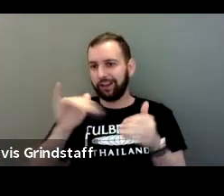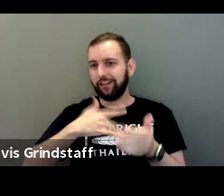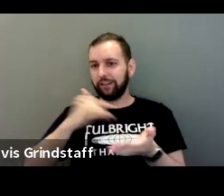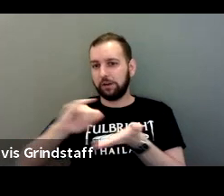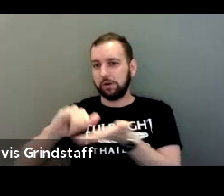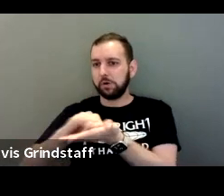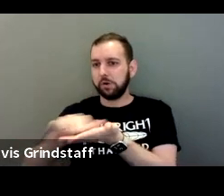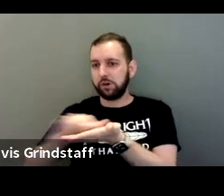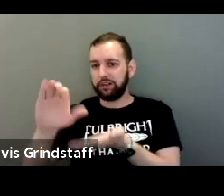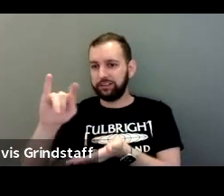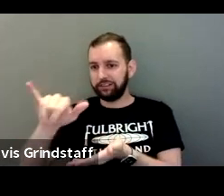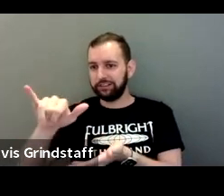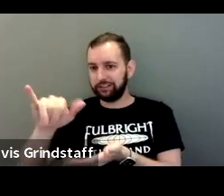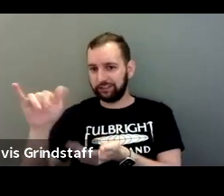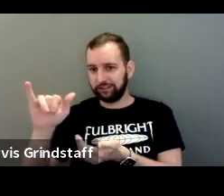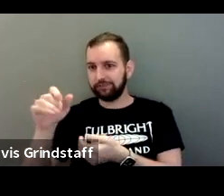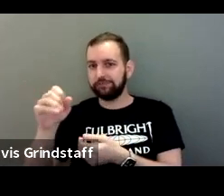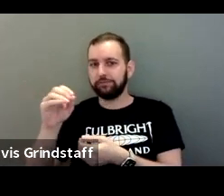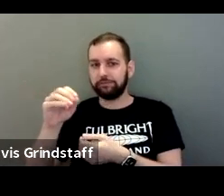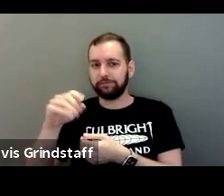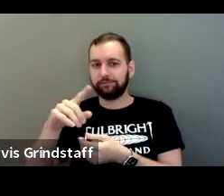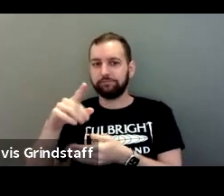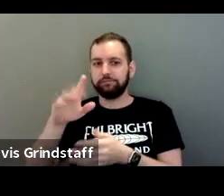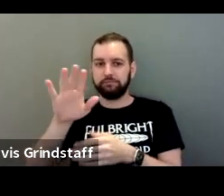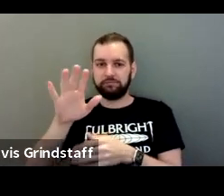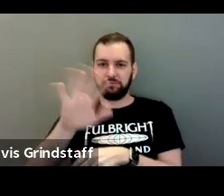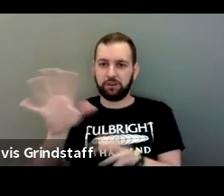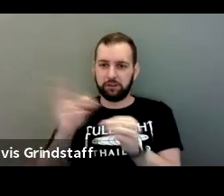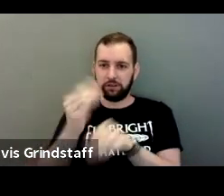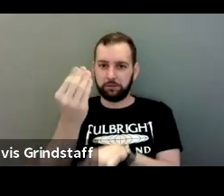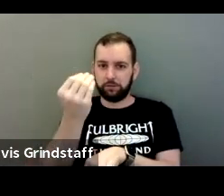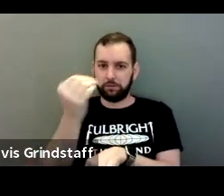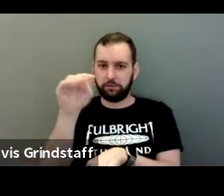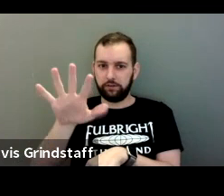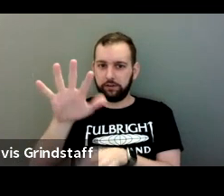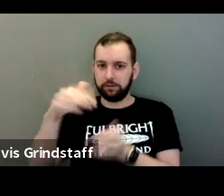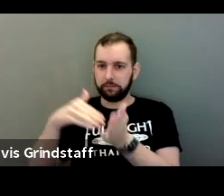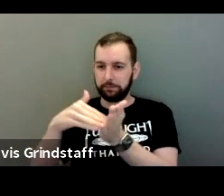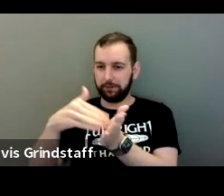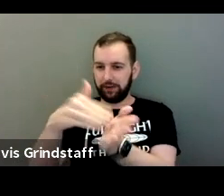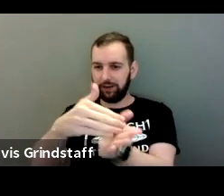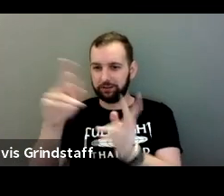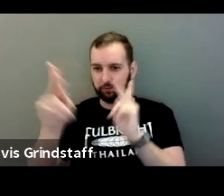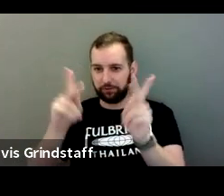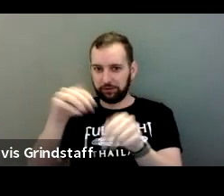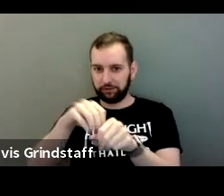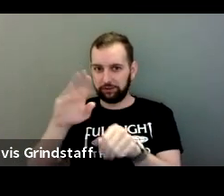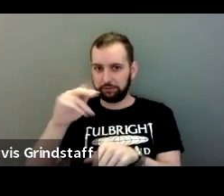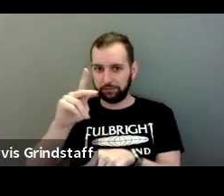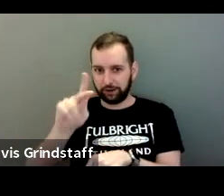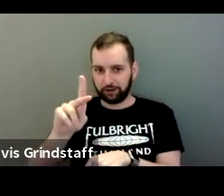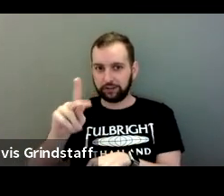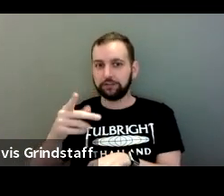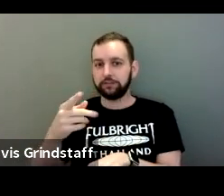was. Bangkok is an enormous city, equivalent to New York City. And there's about 14.5